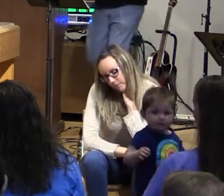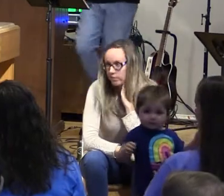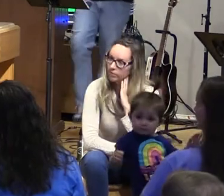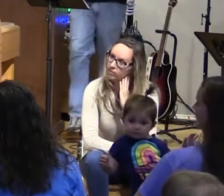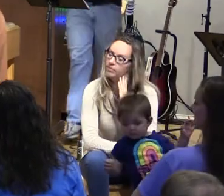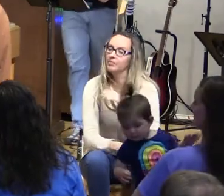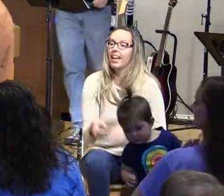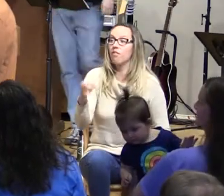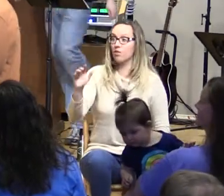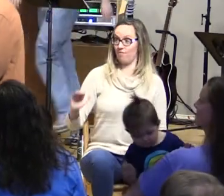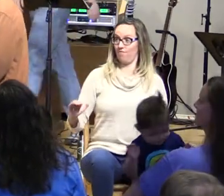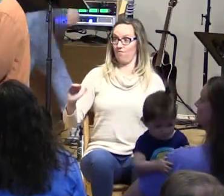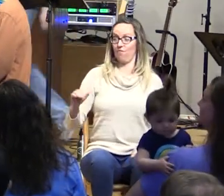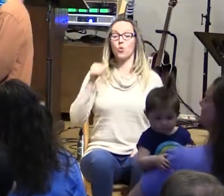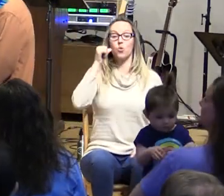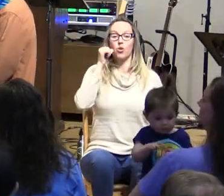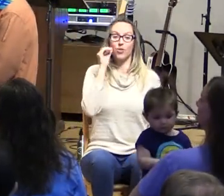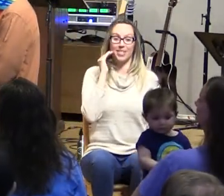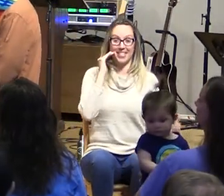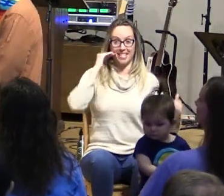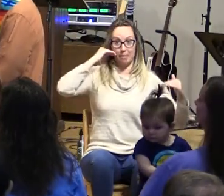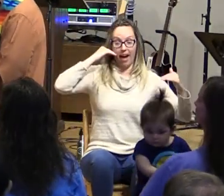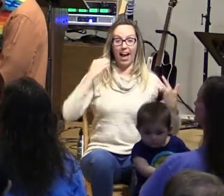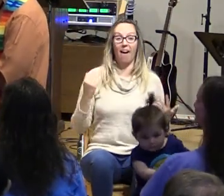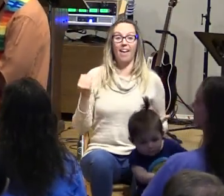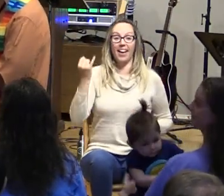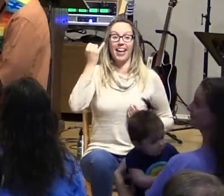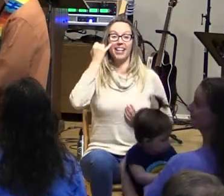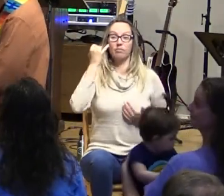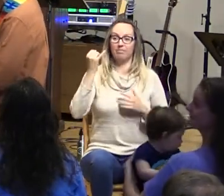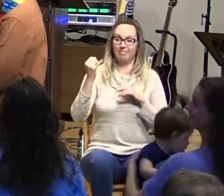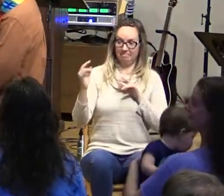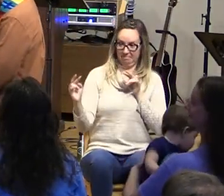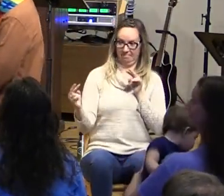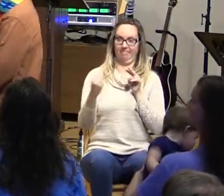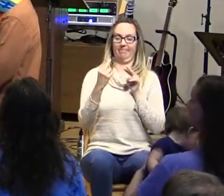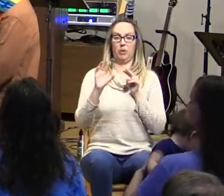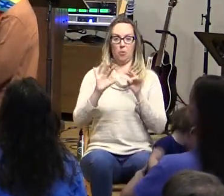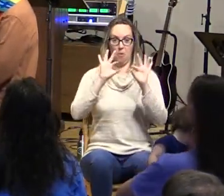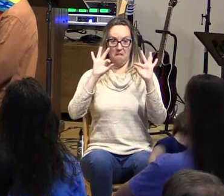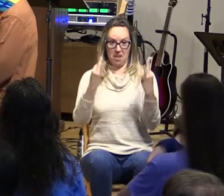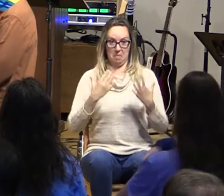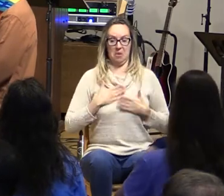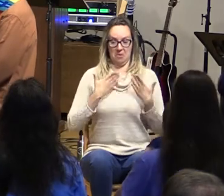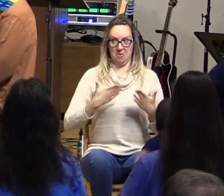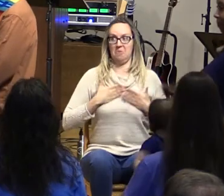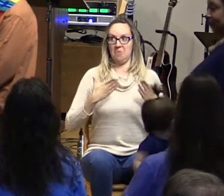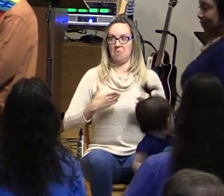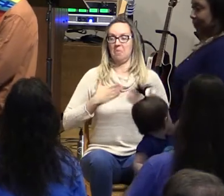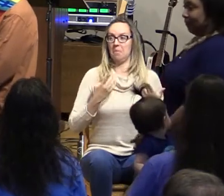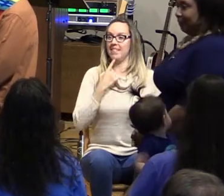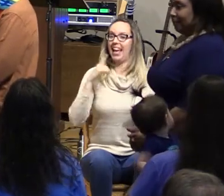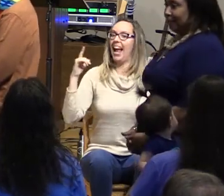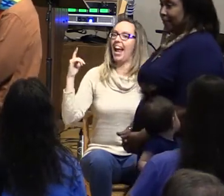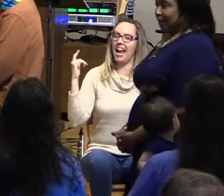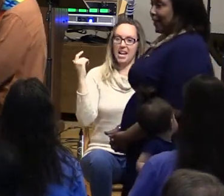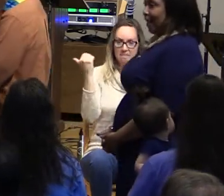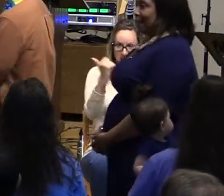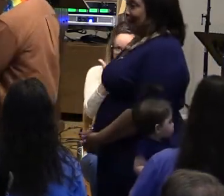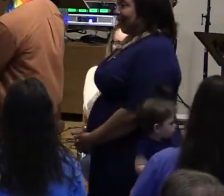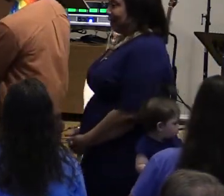If this little girl and her smile has ever brought you and your family joy, please say